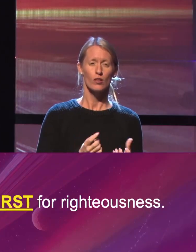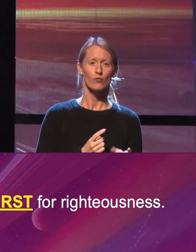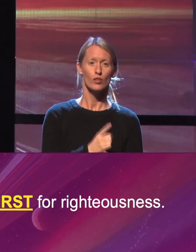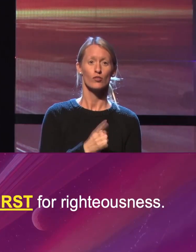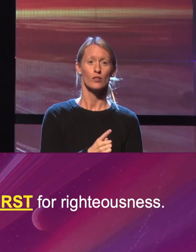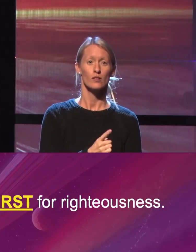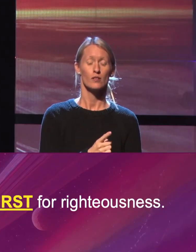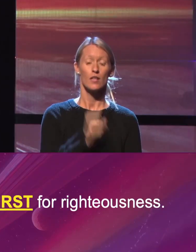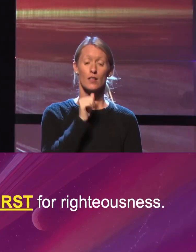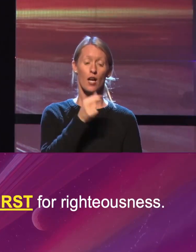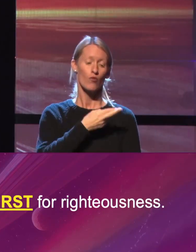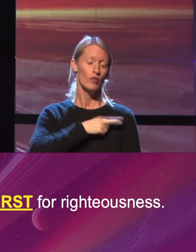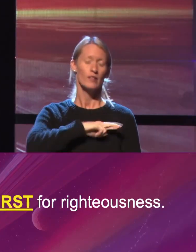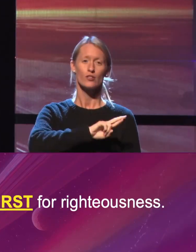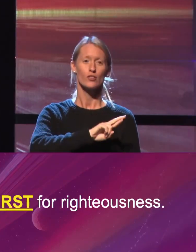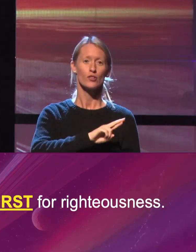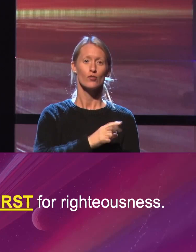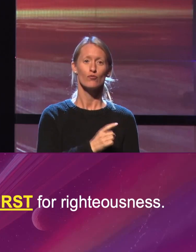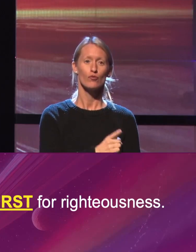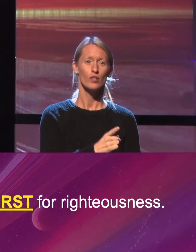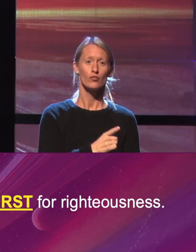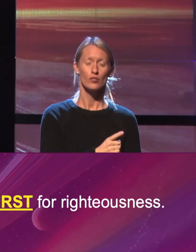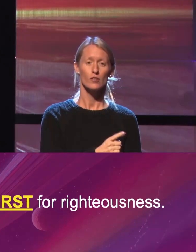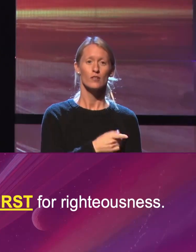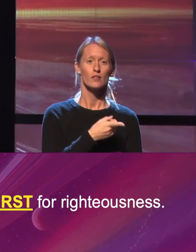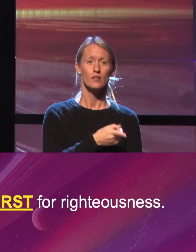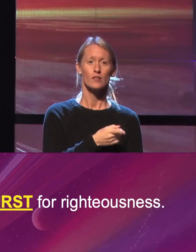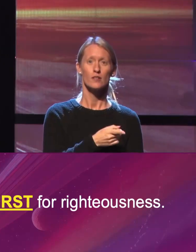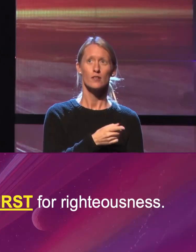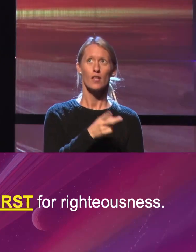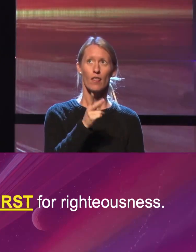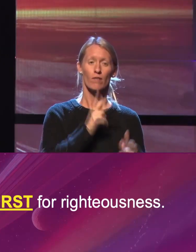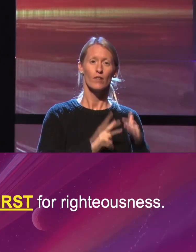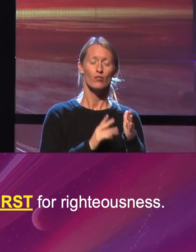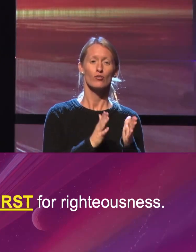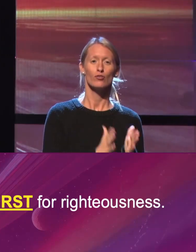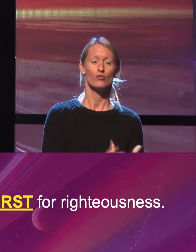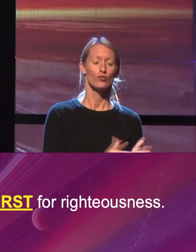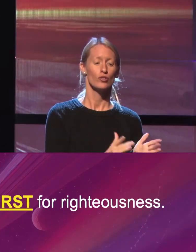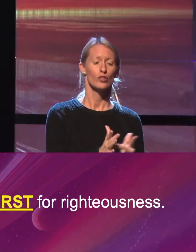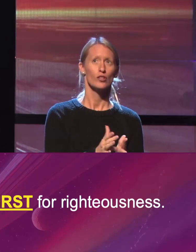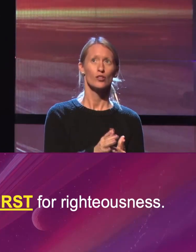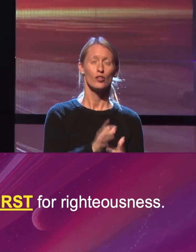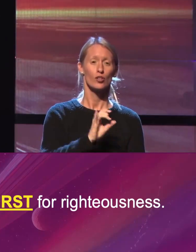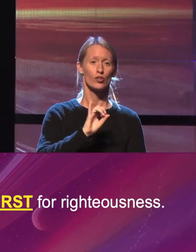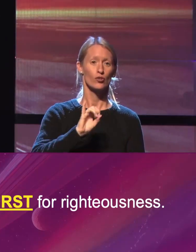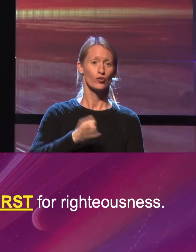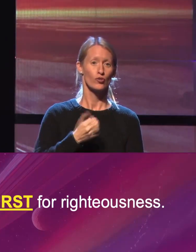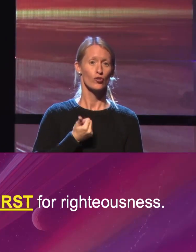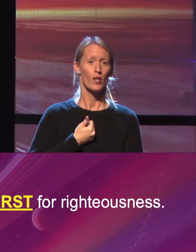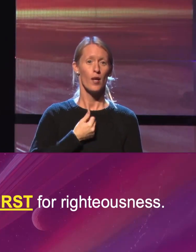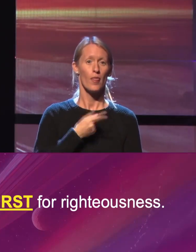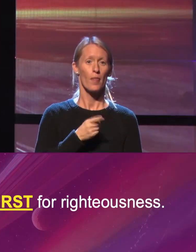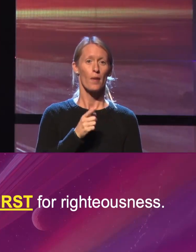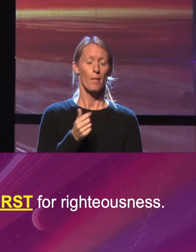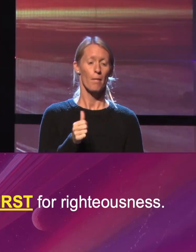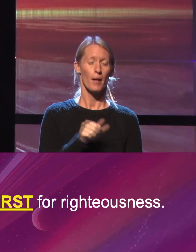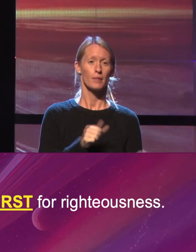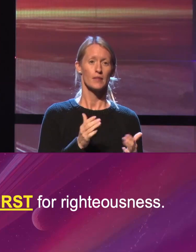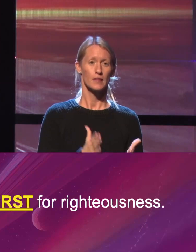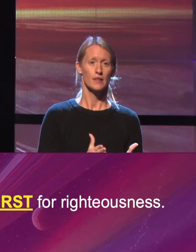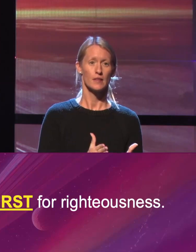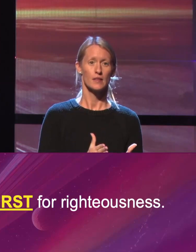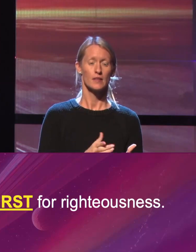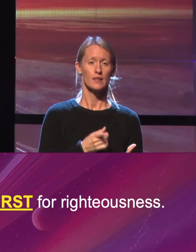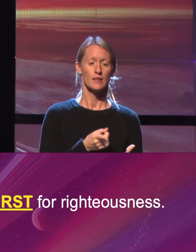Not religious righteousness, not the righteousness of the Pharisees that Jesus and John the Baptist were clearly against. But